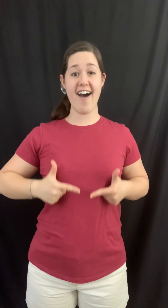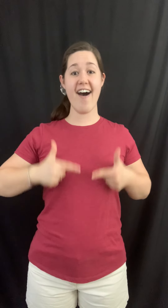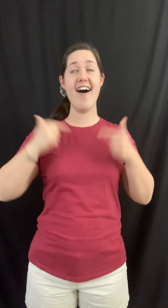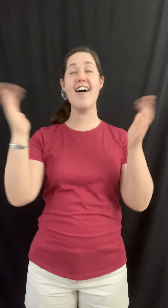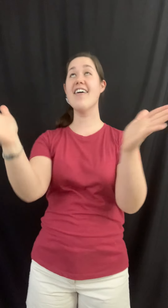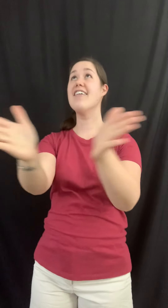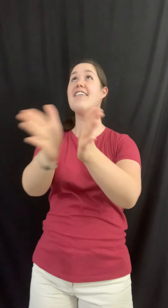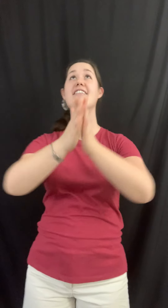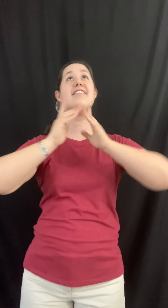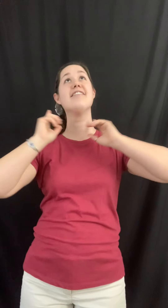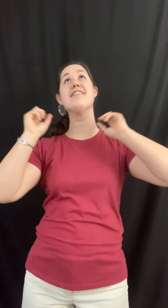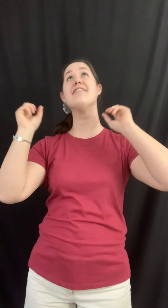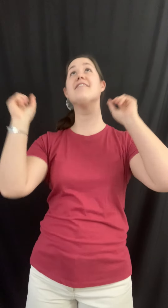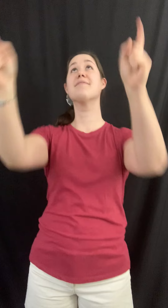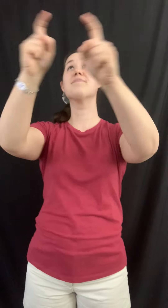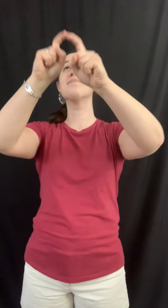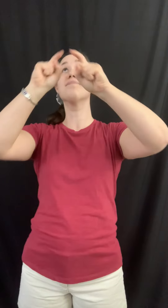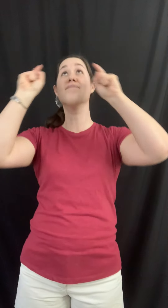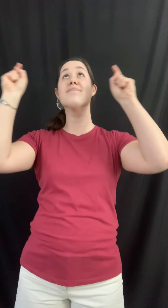He